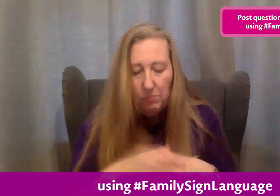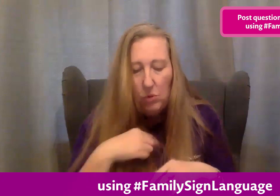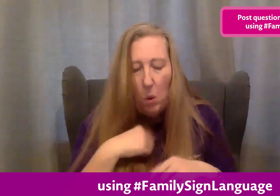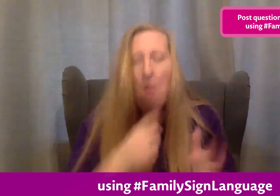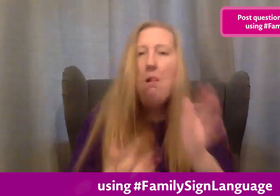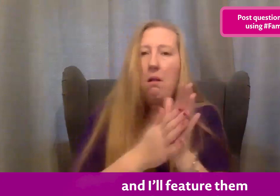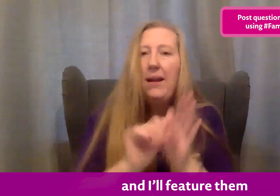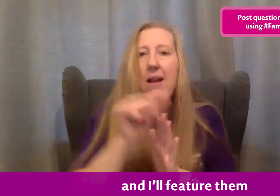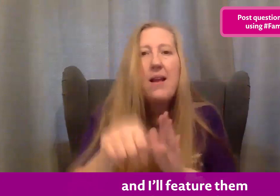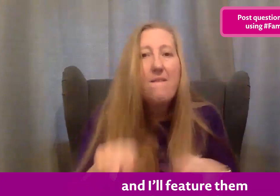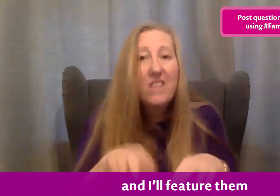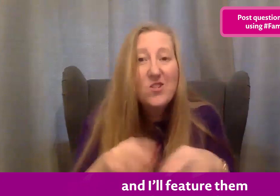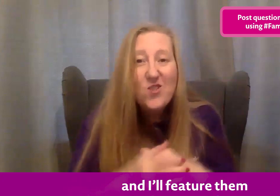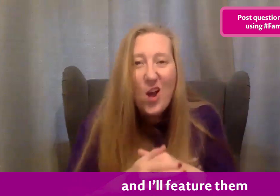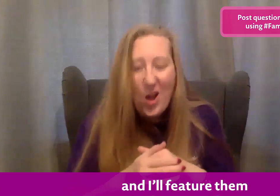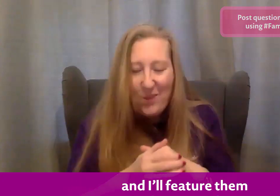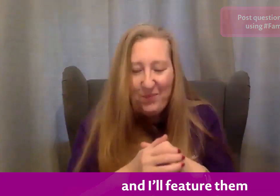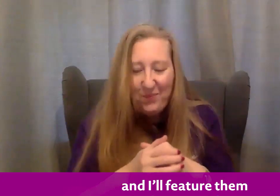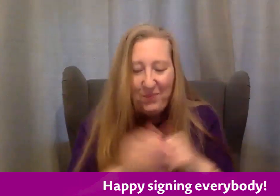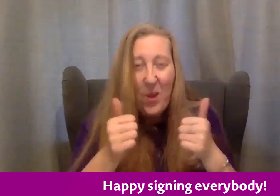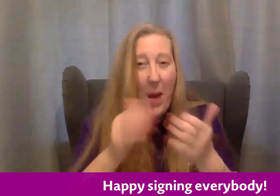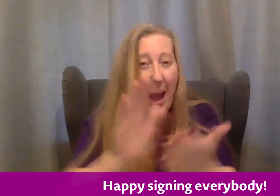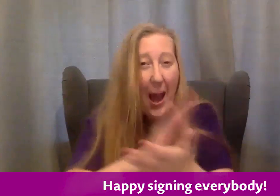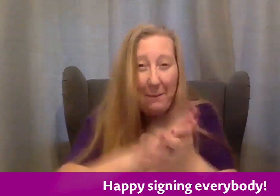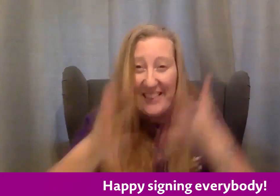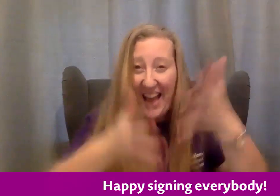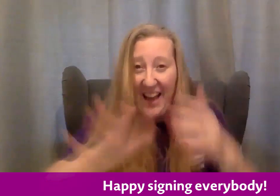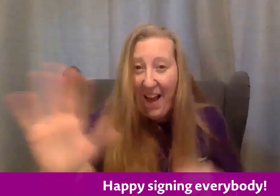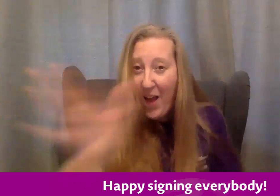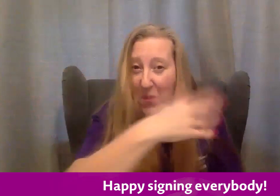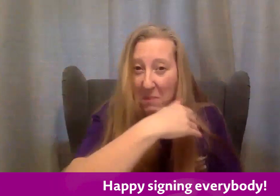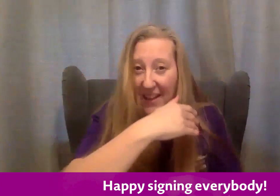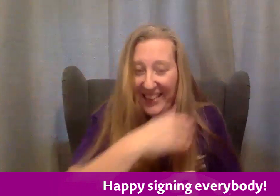Sign Language and I'll feature them in the next video. Happy signing everybody!